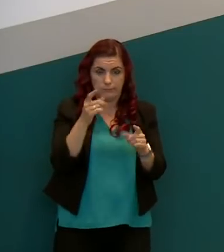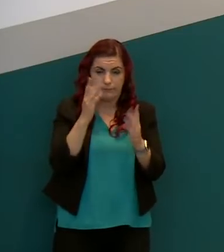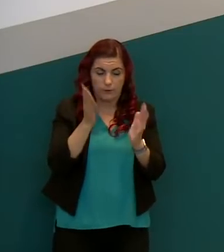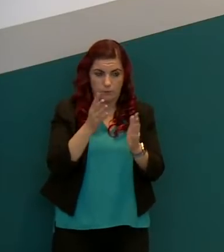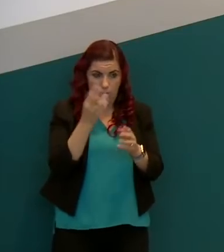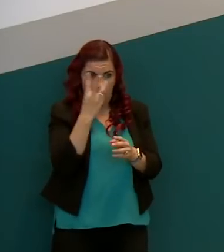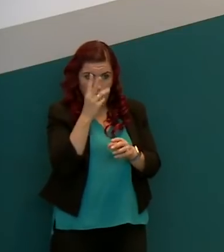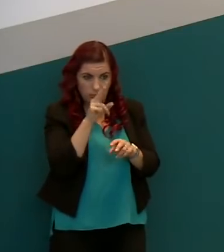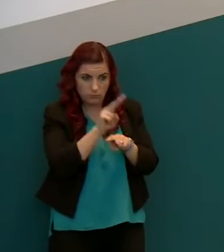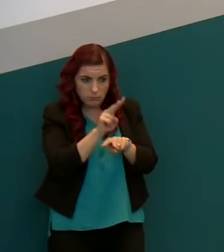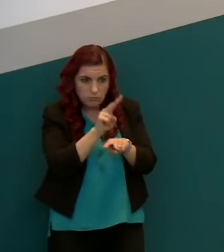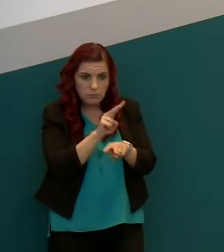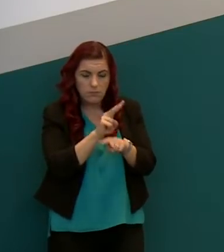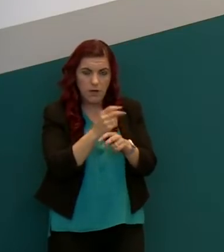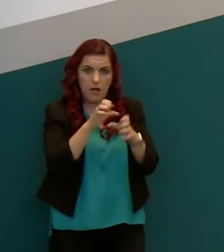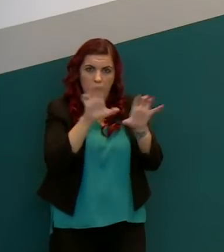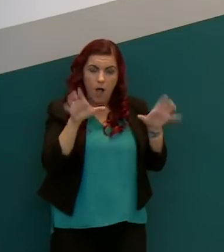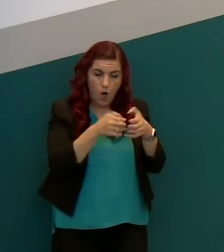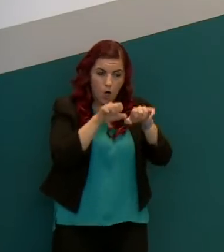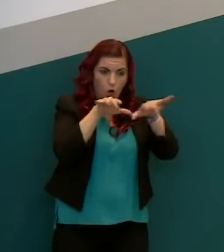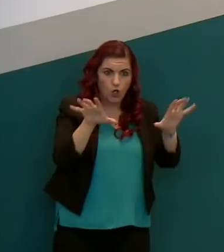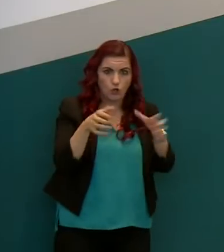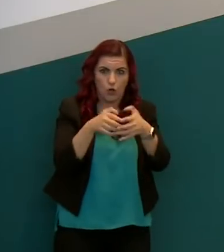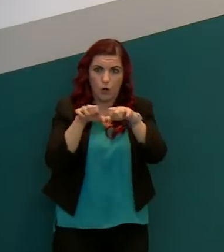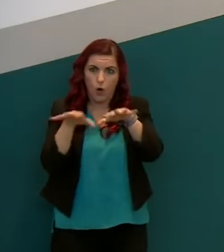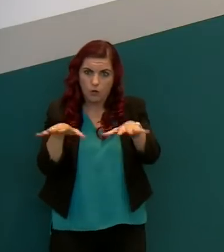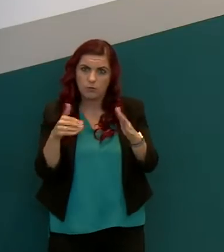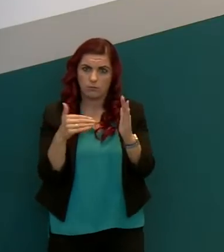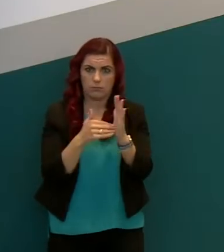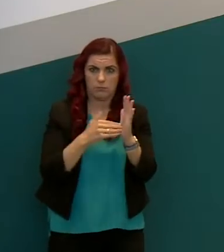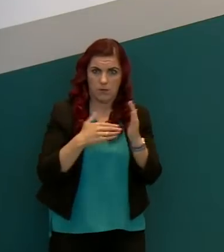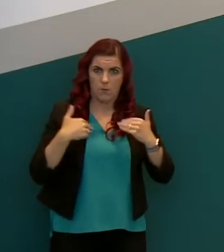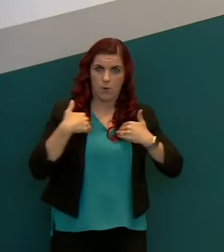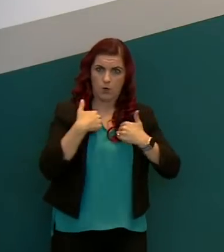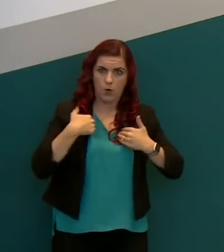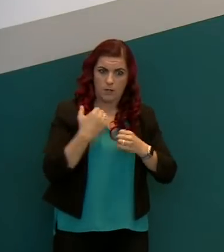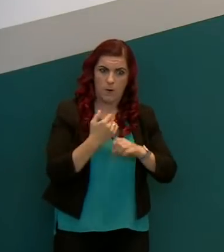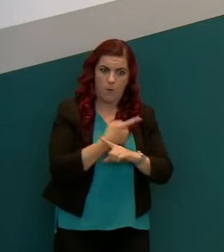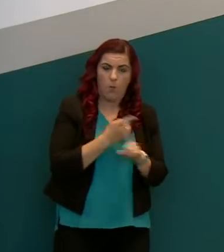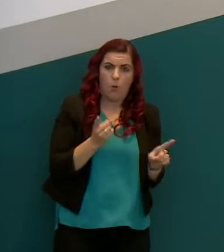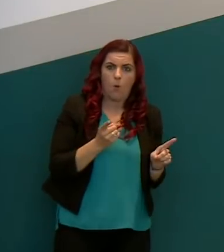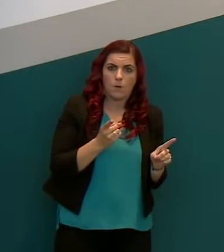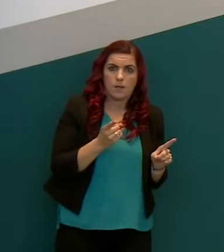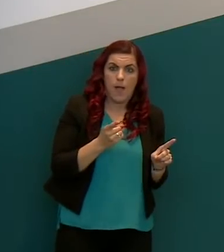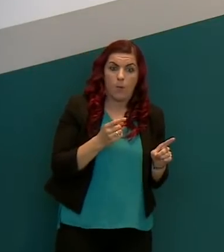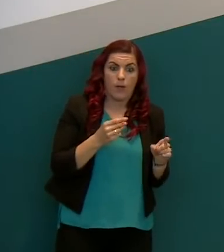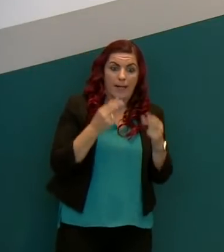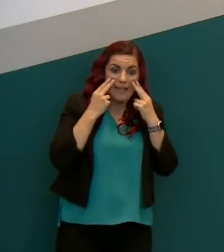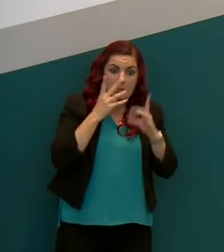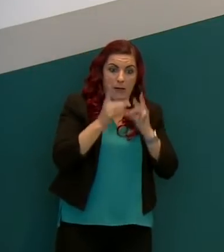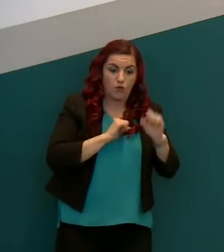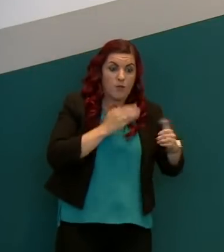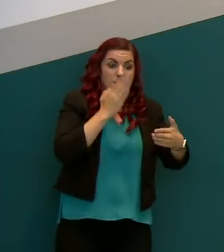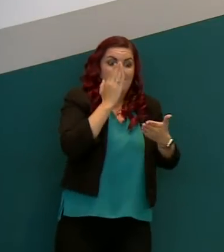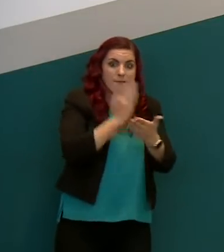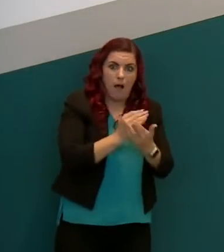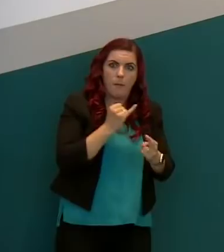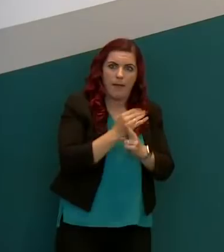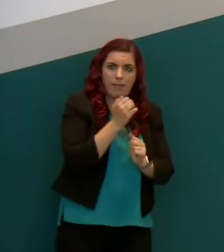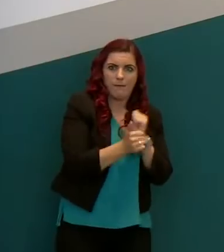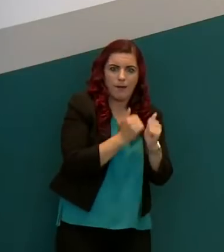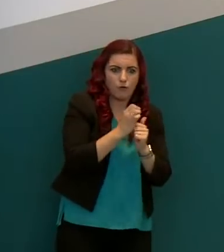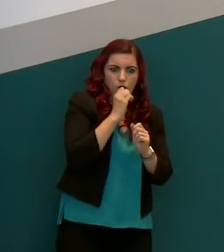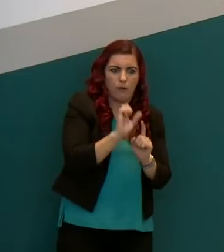closely, that we have these large clusters and outbreaks and are concerned to ensure that we don't see associated community transmission. 70% of the